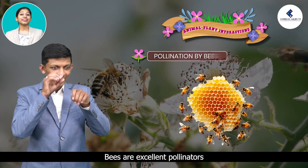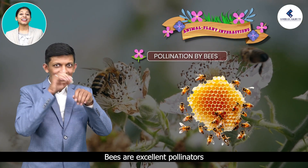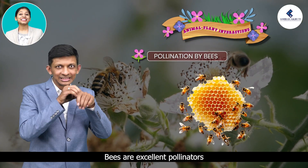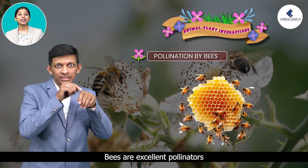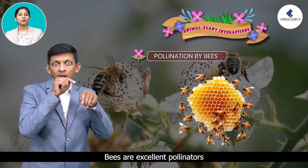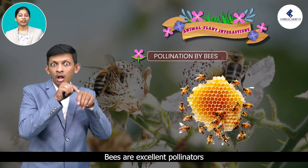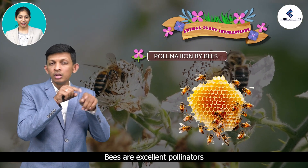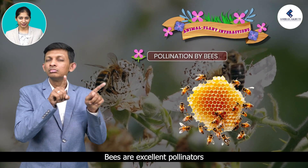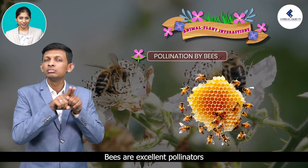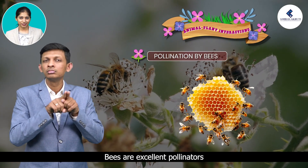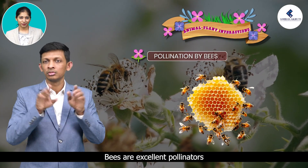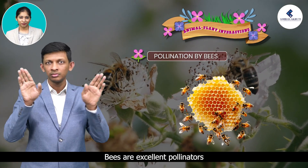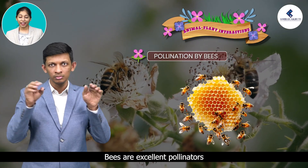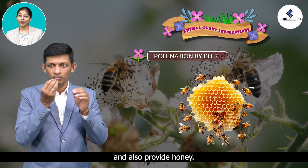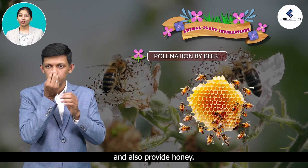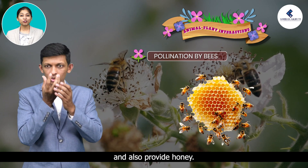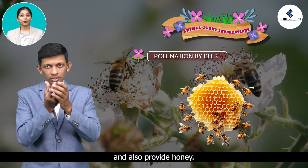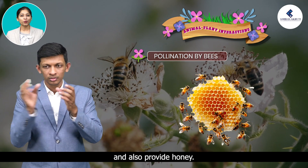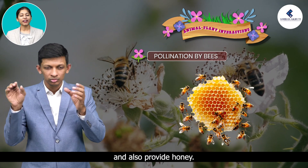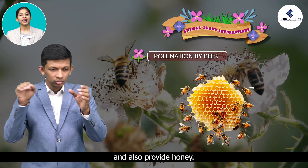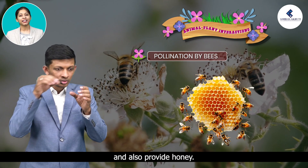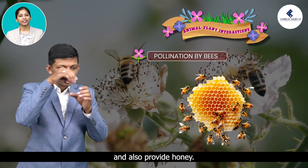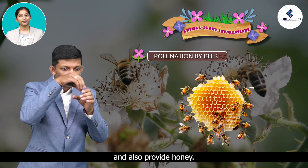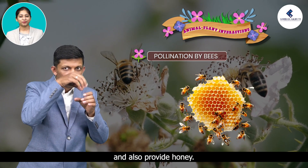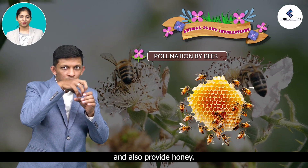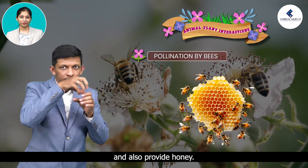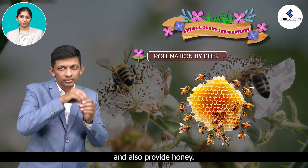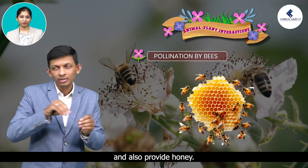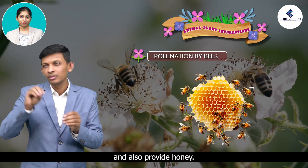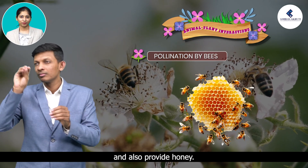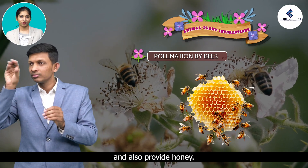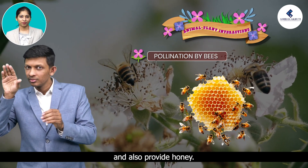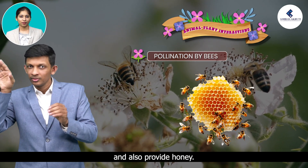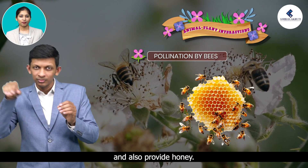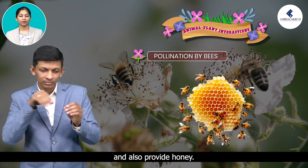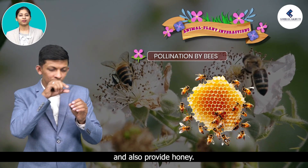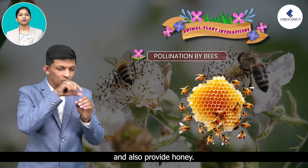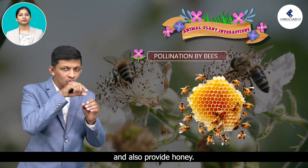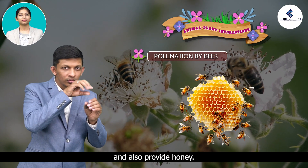Bees are excellent pollinators and also provide honey.